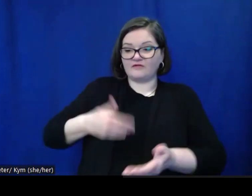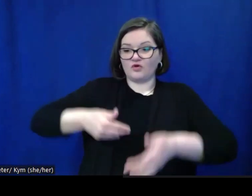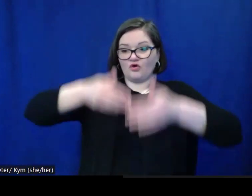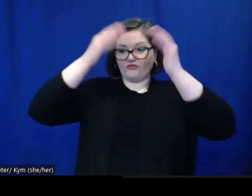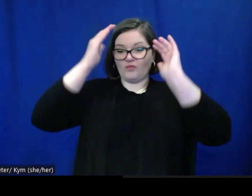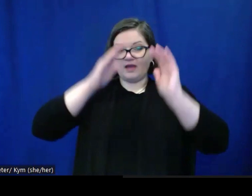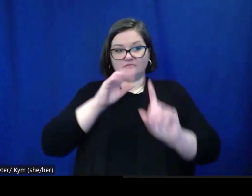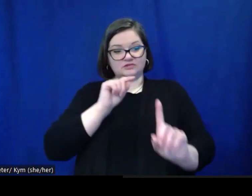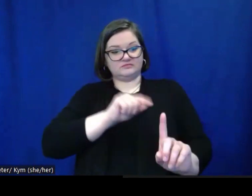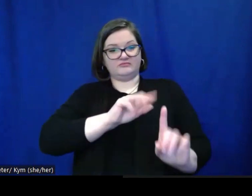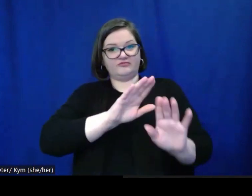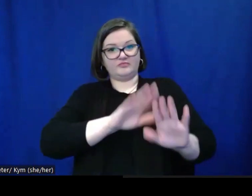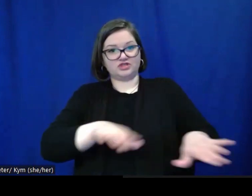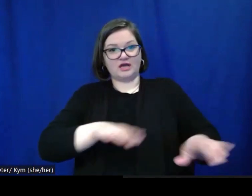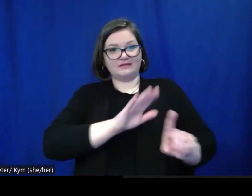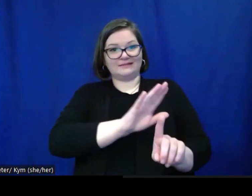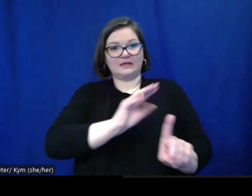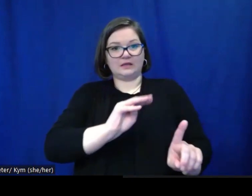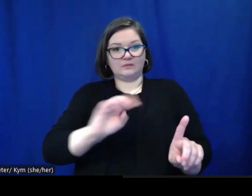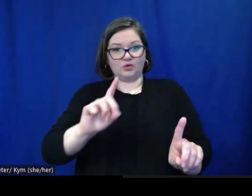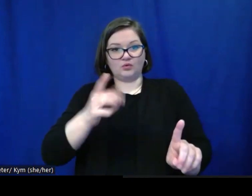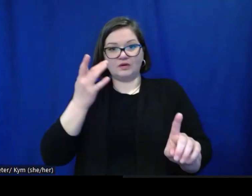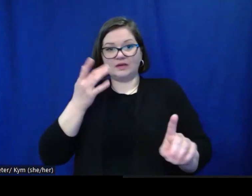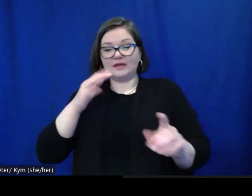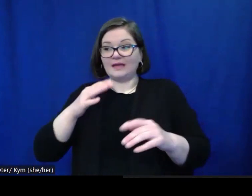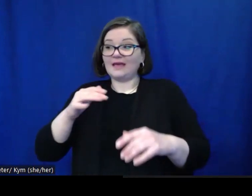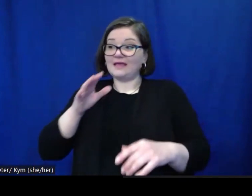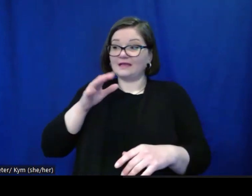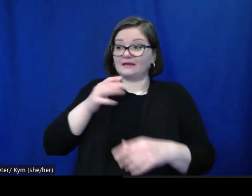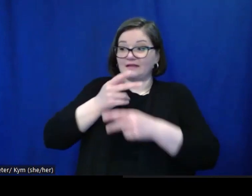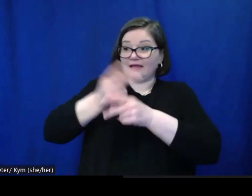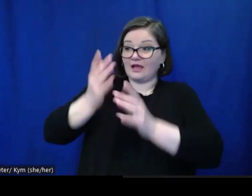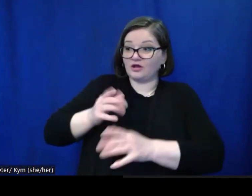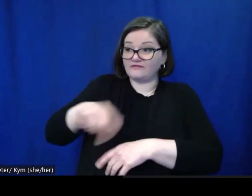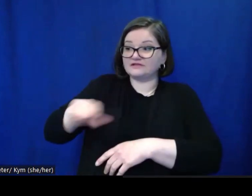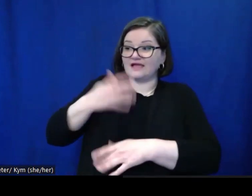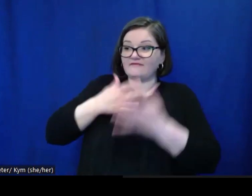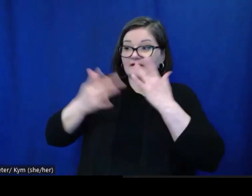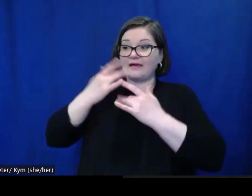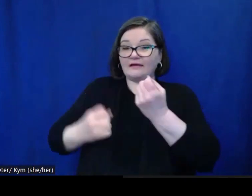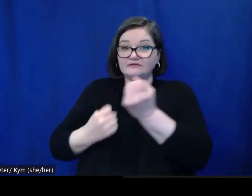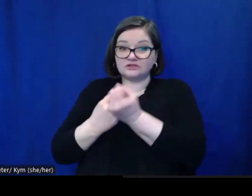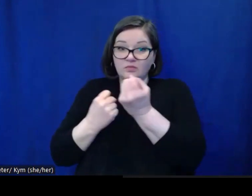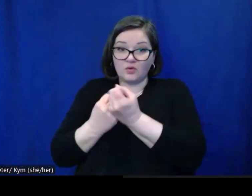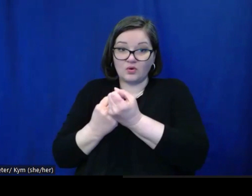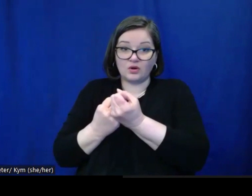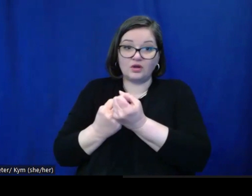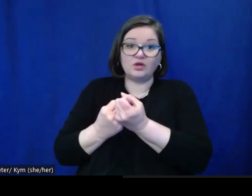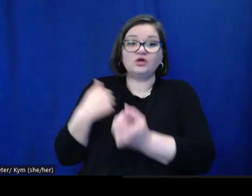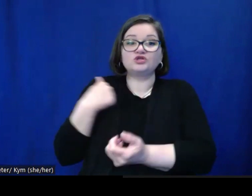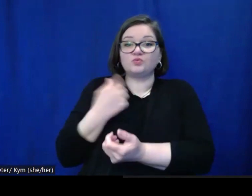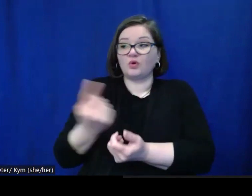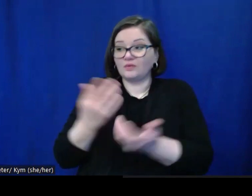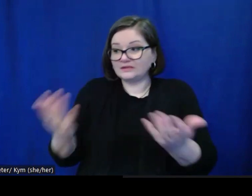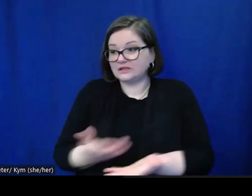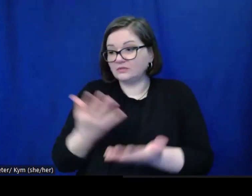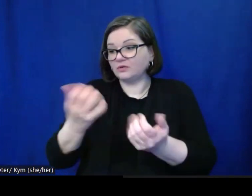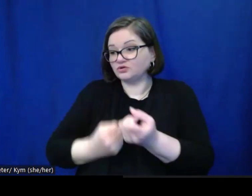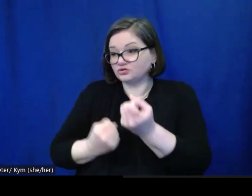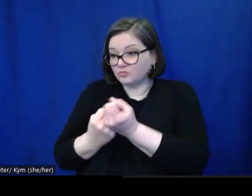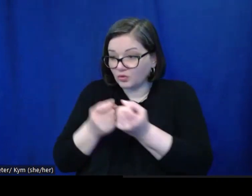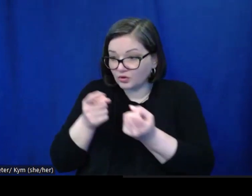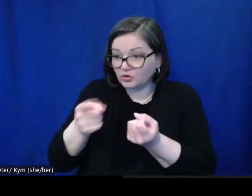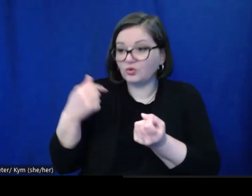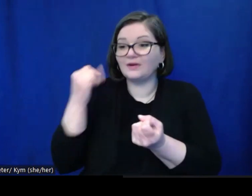of support. Caregivers have a lack of support. So we're always looking at who's here to support you. When we're dealing with children that